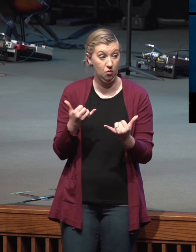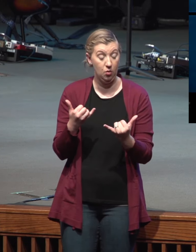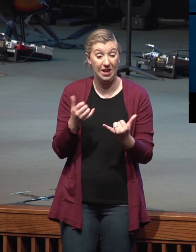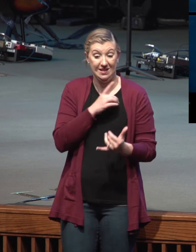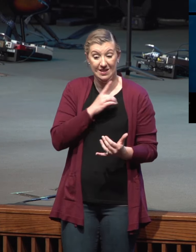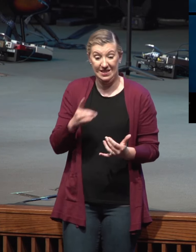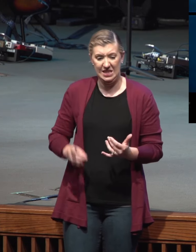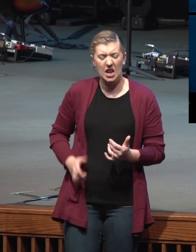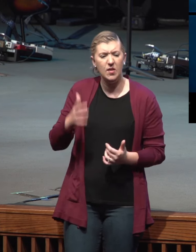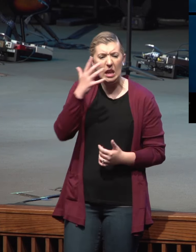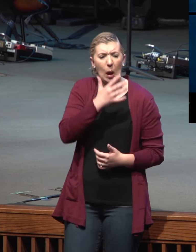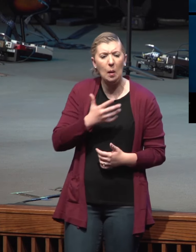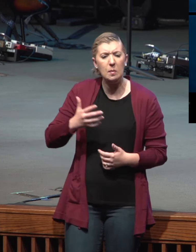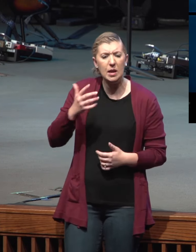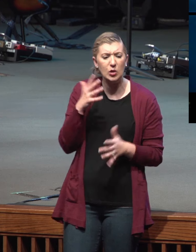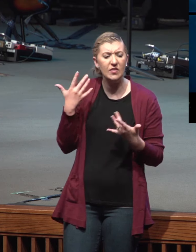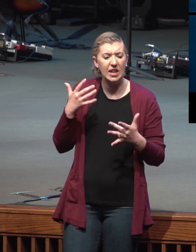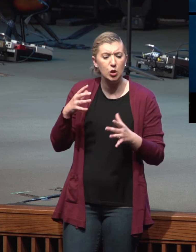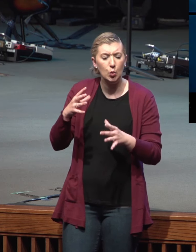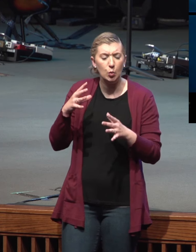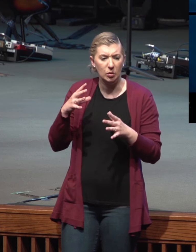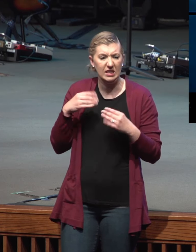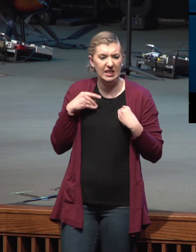David appears to have already received that memo.